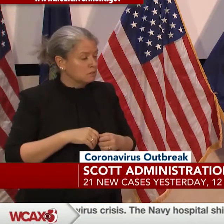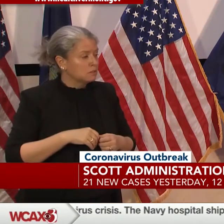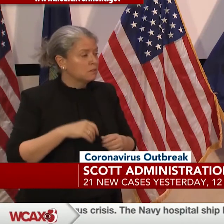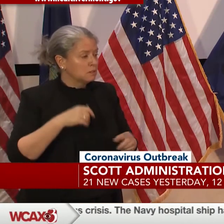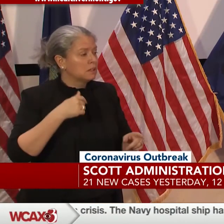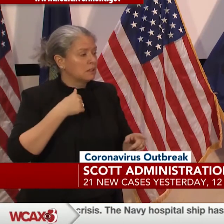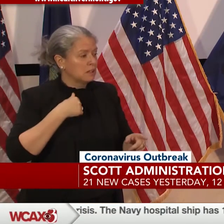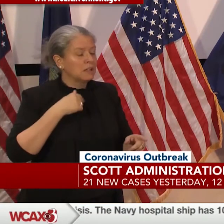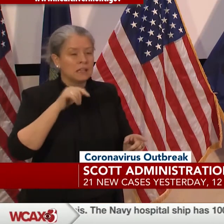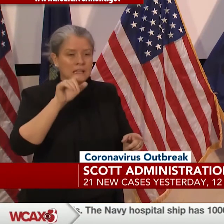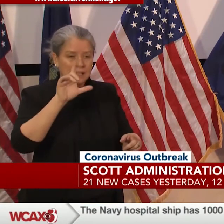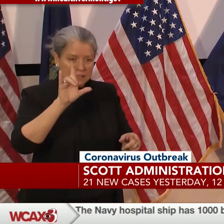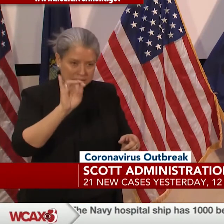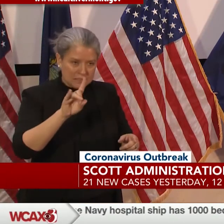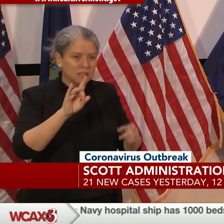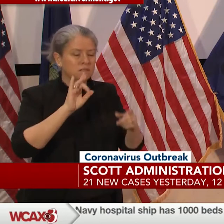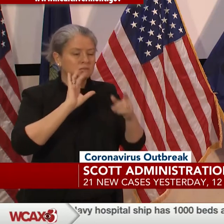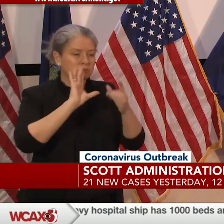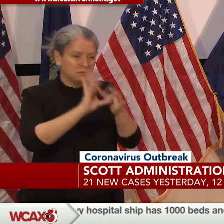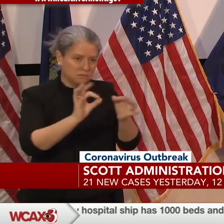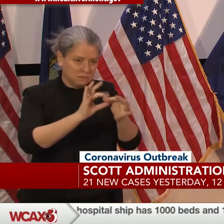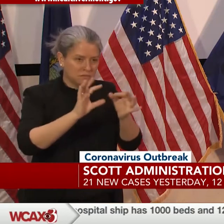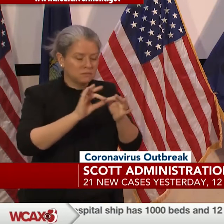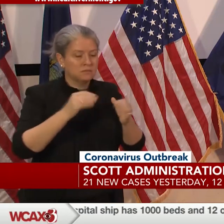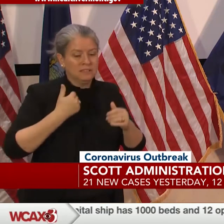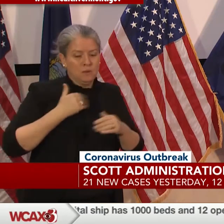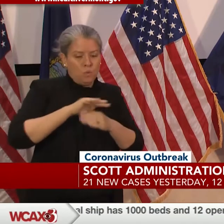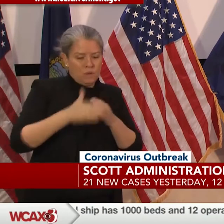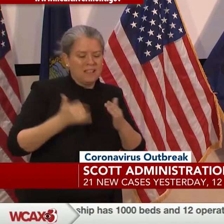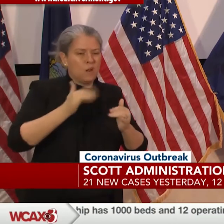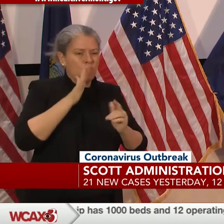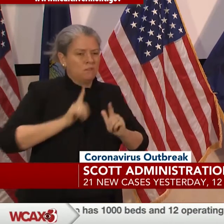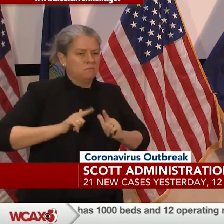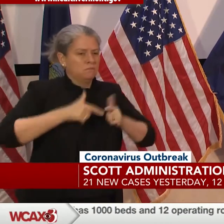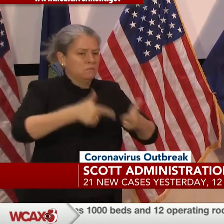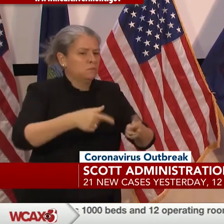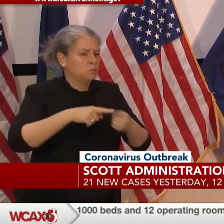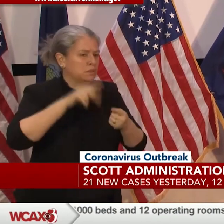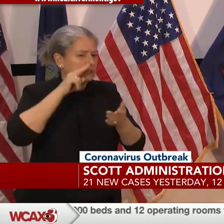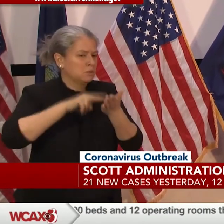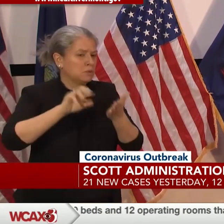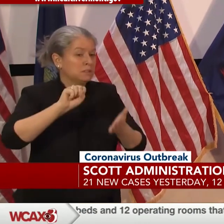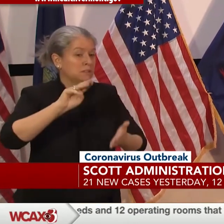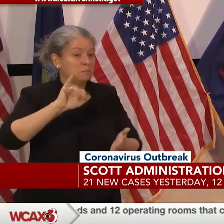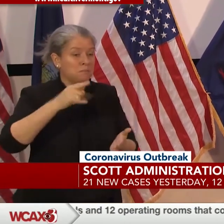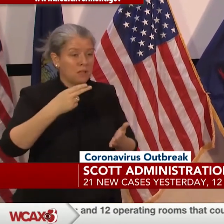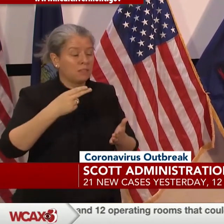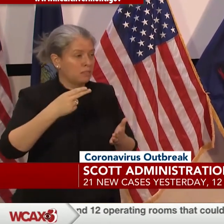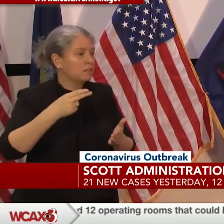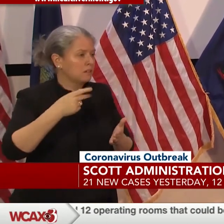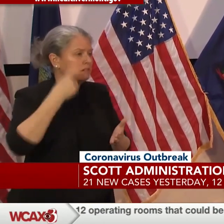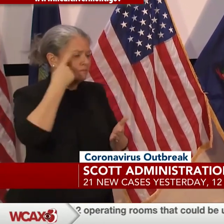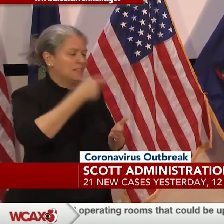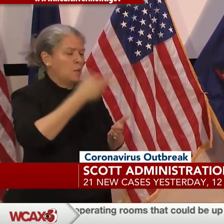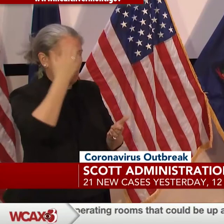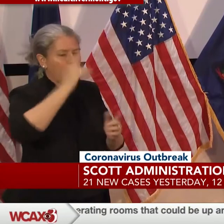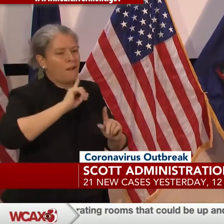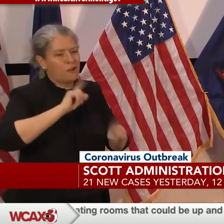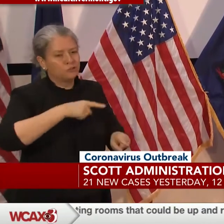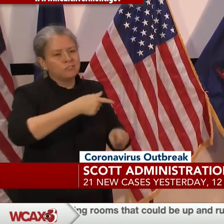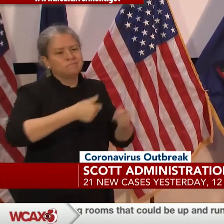I did talk about that over the weekend. I'm going to turn this over to Secretary Smith, who probably has the answer.